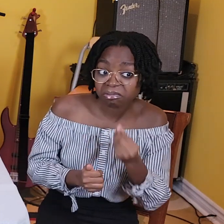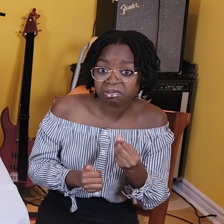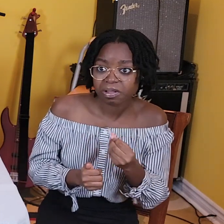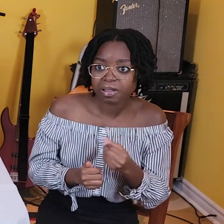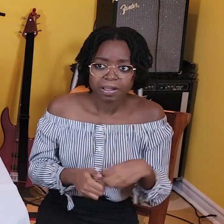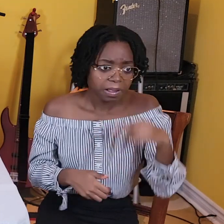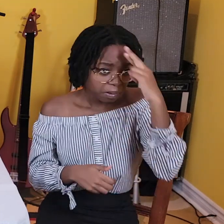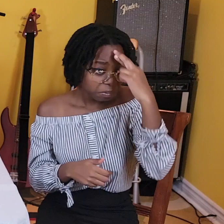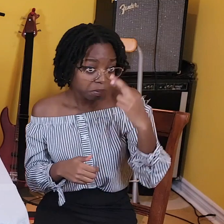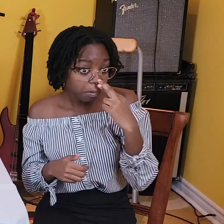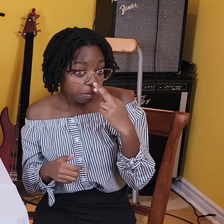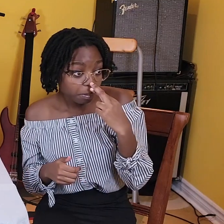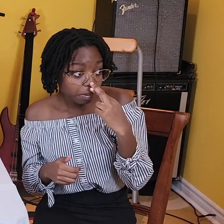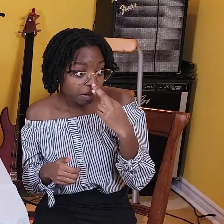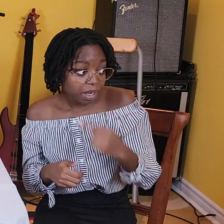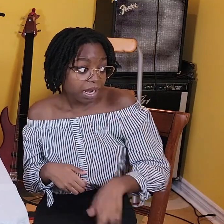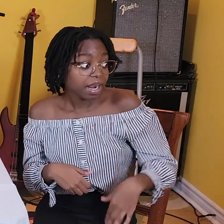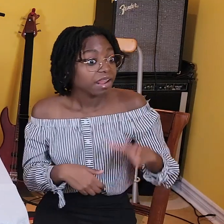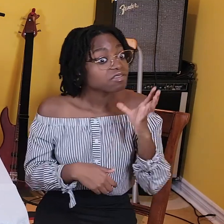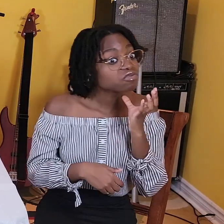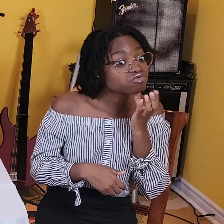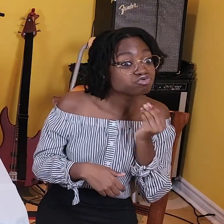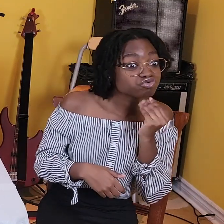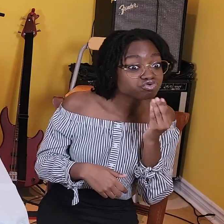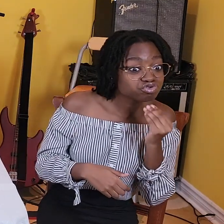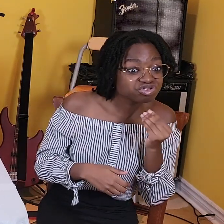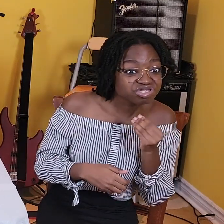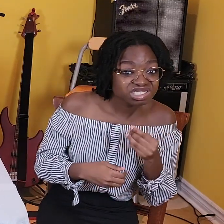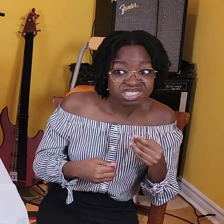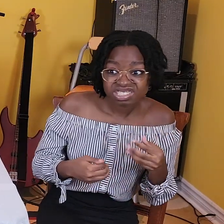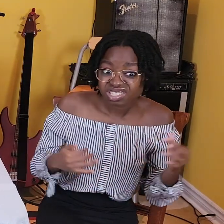and the Jews didn't get along. The Jews were looking for